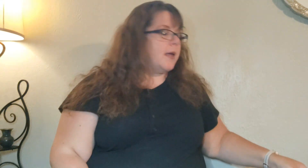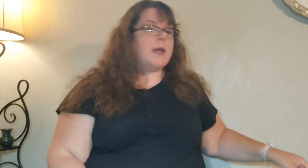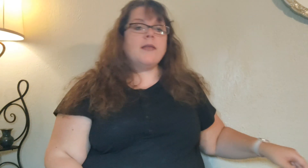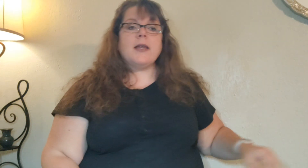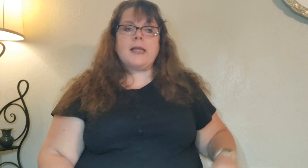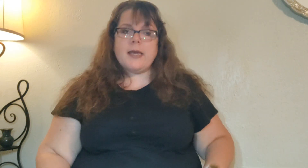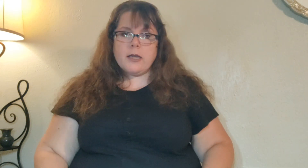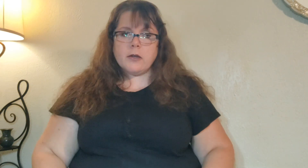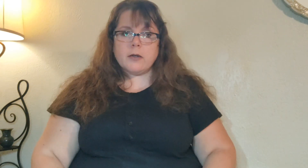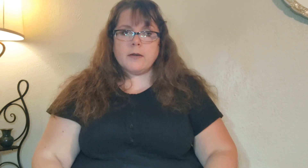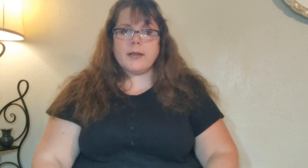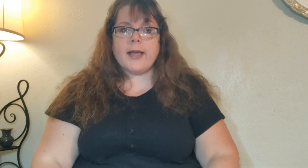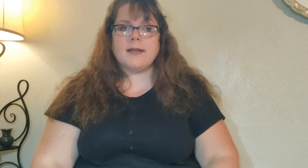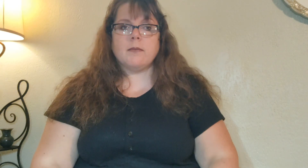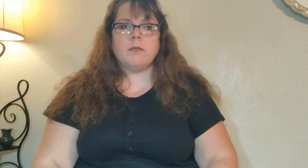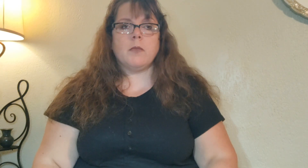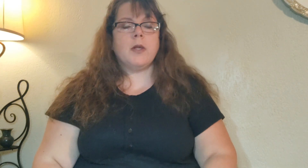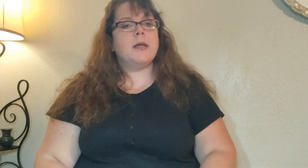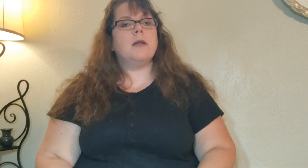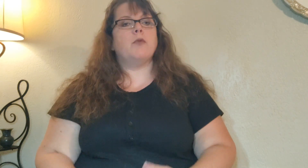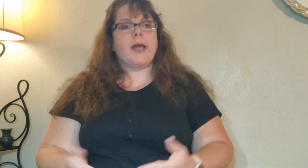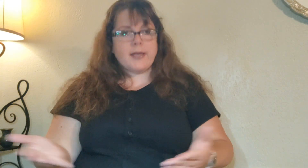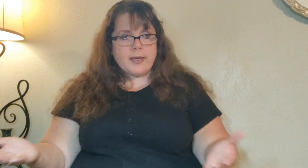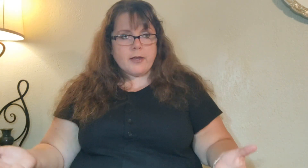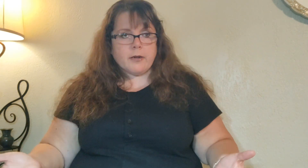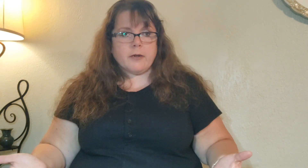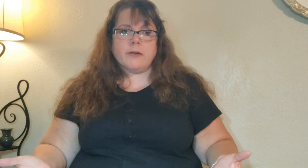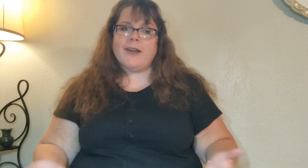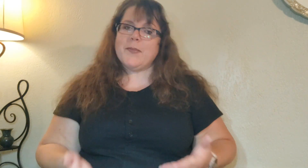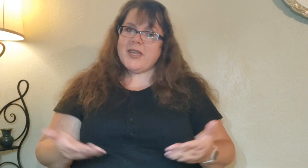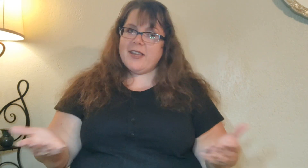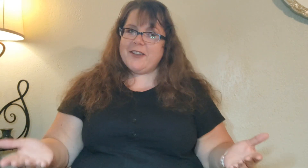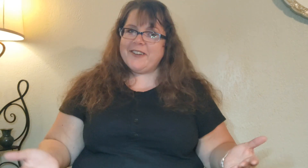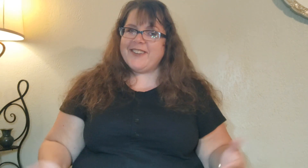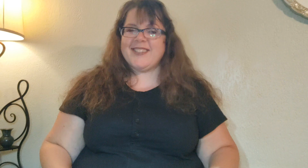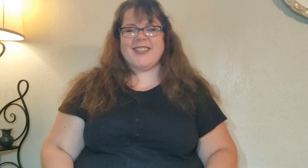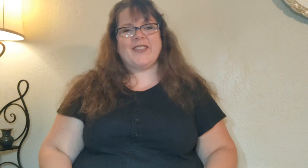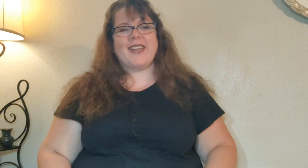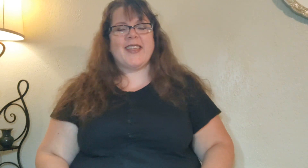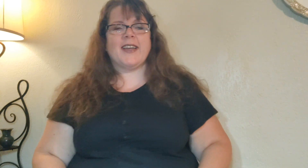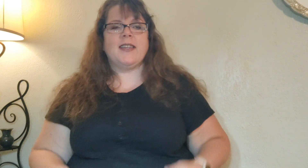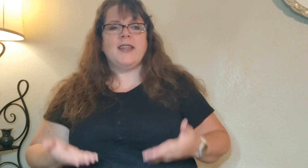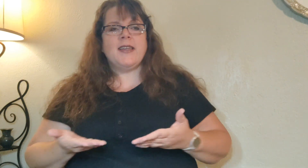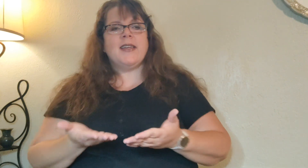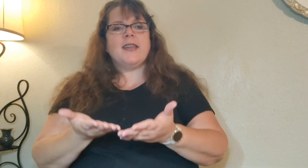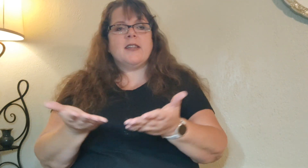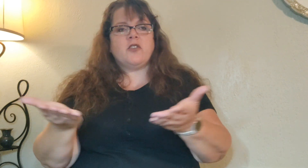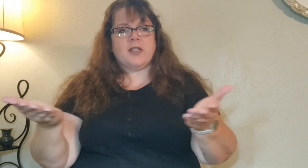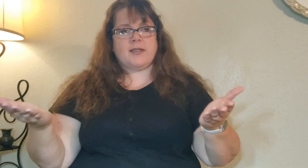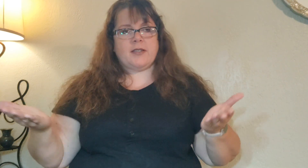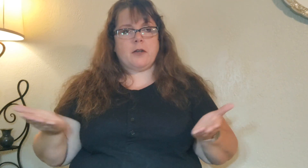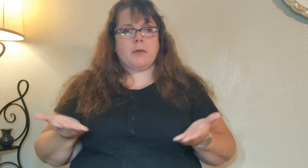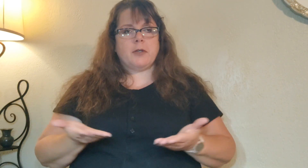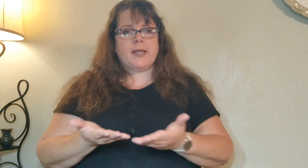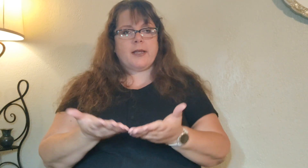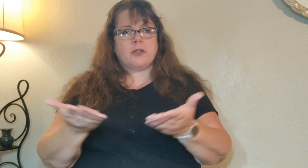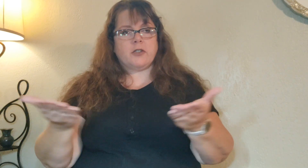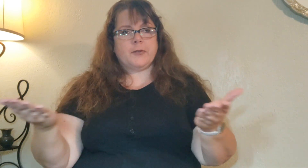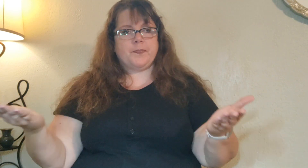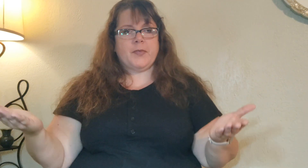And then here, like right here, I'm here, stuff like that. It's just a rotation